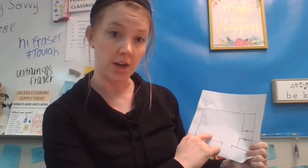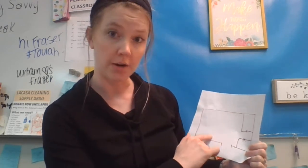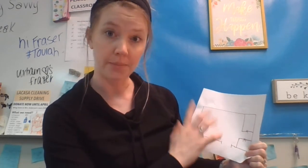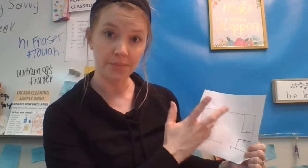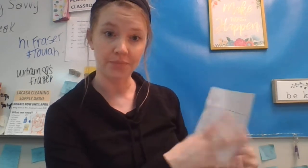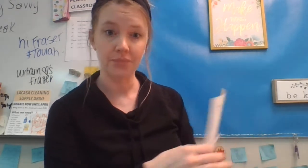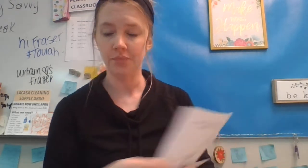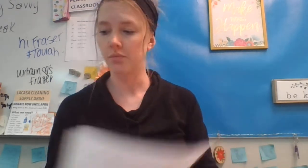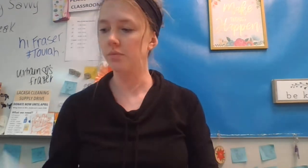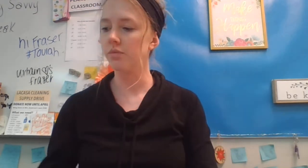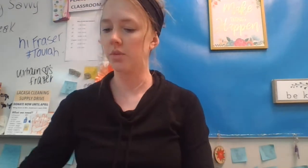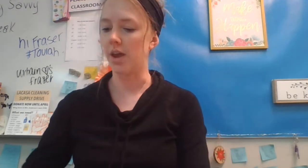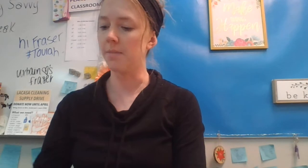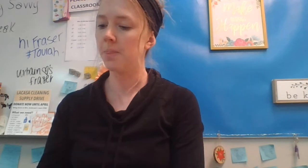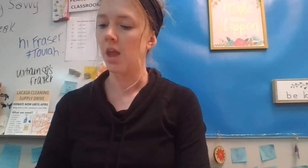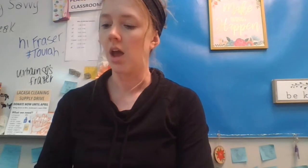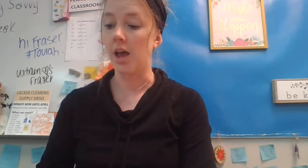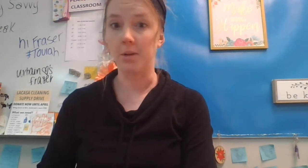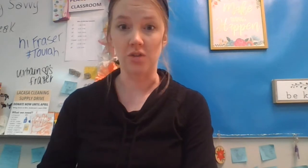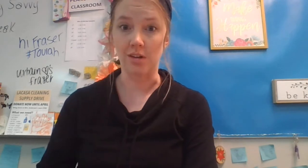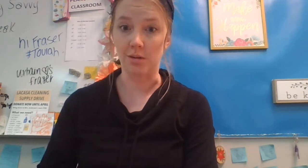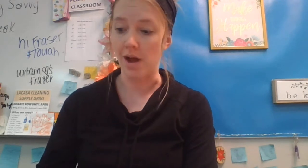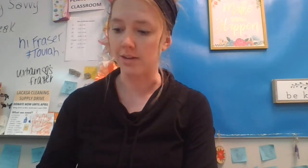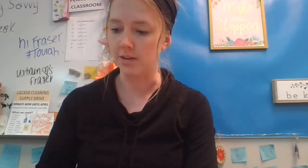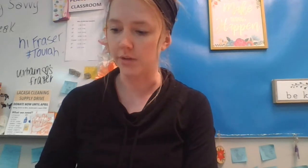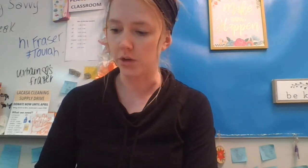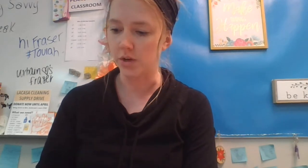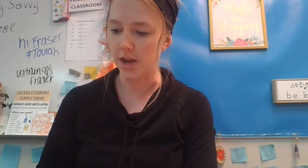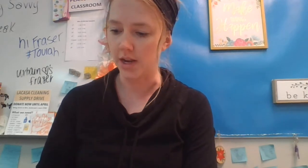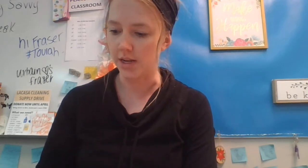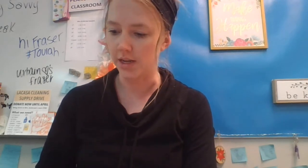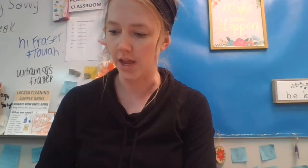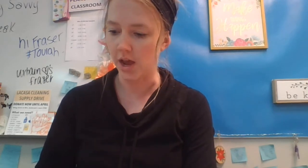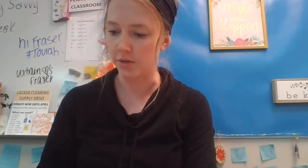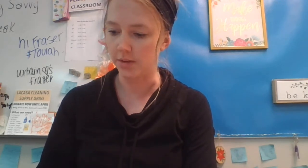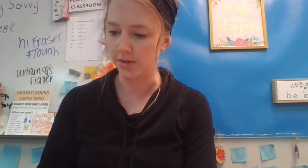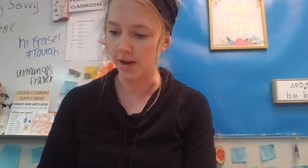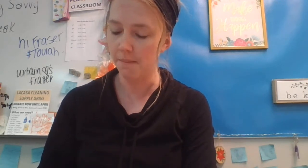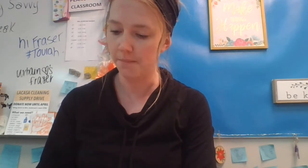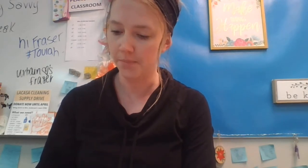here. Okay, I'm going to draw little boxes for you to kind of indicate how this was set up.